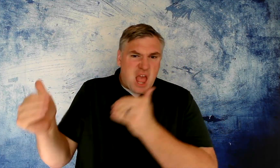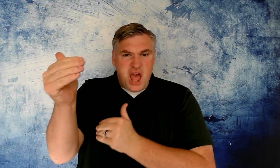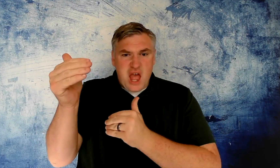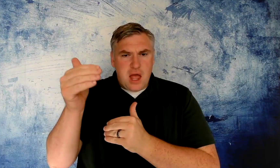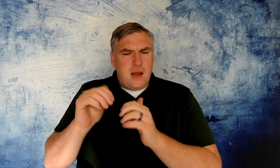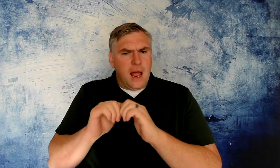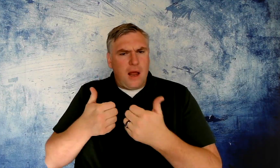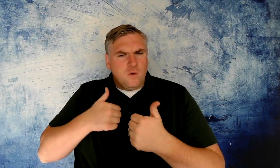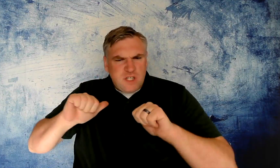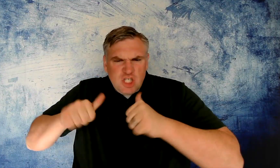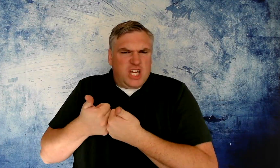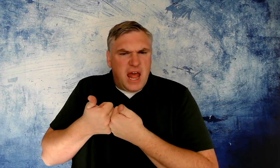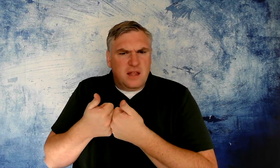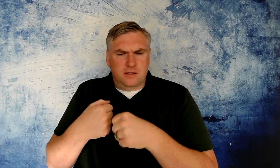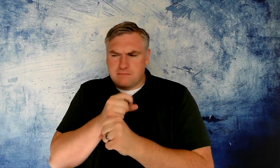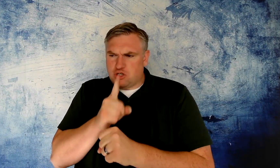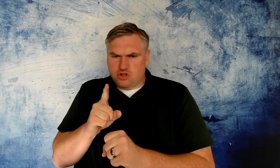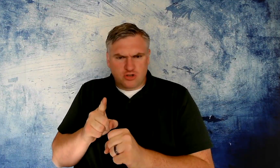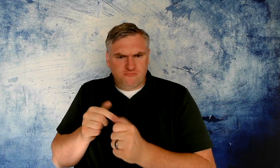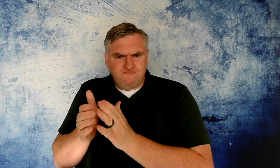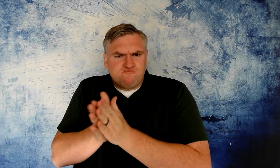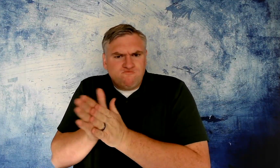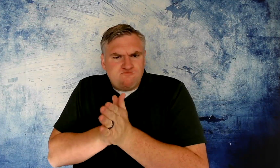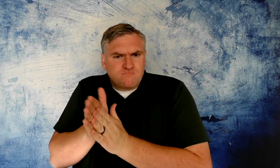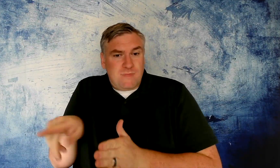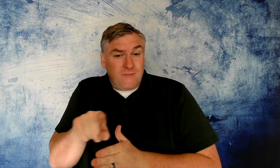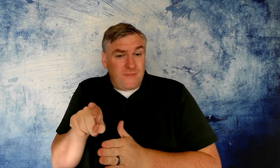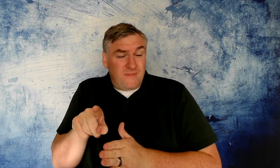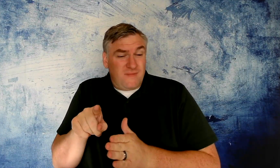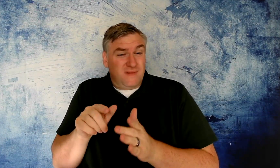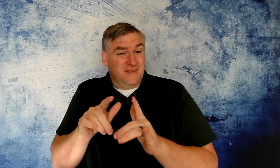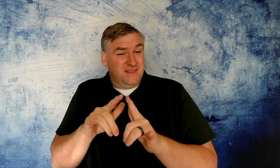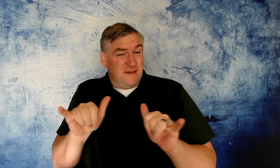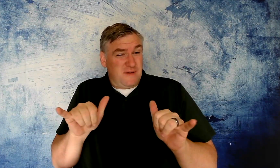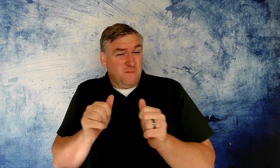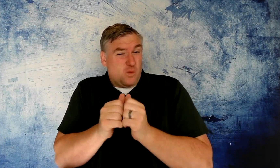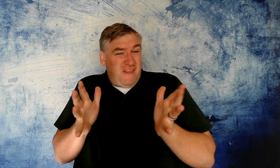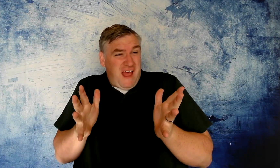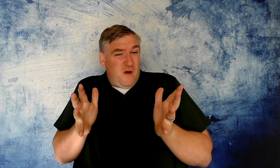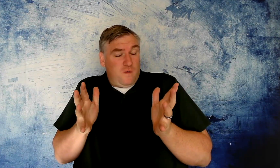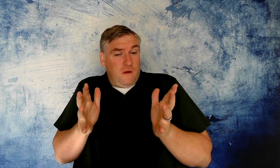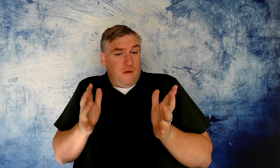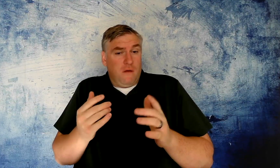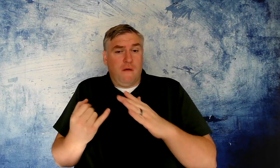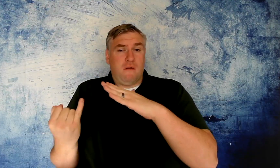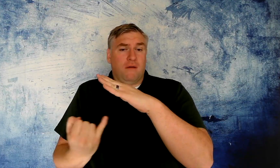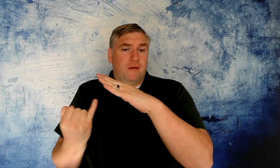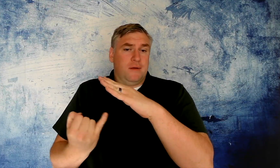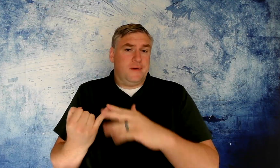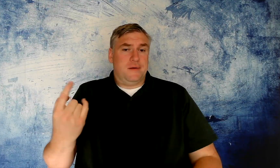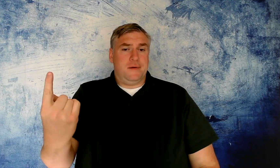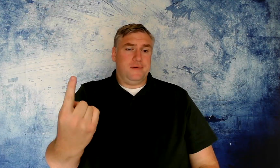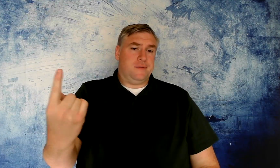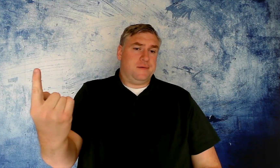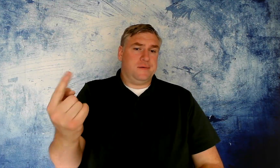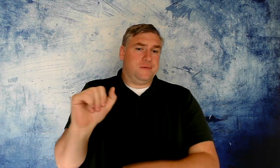just gifted and ahead, how do we motivate them? How do we challenge them without isolating